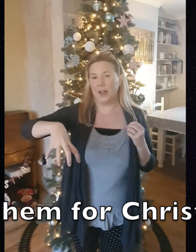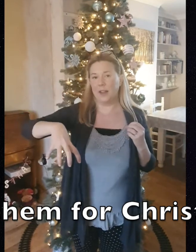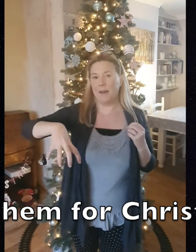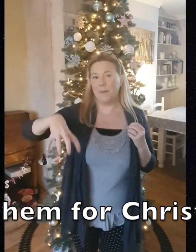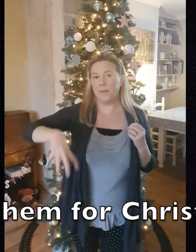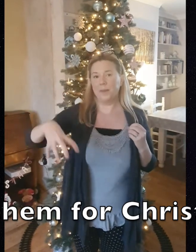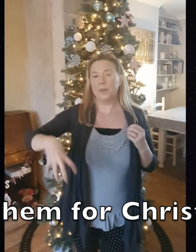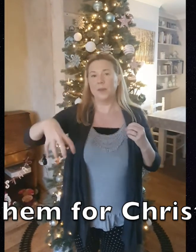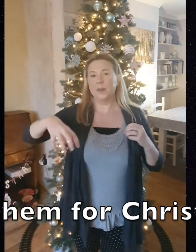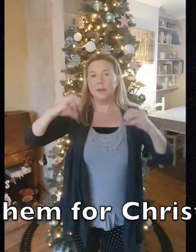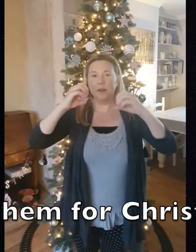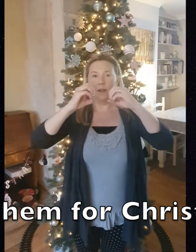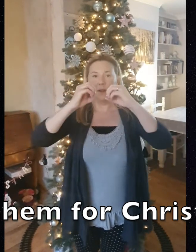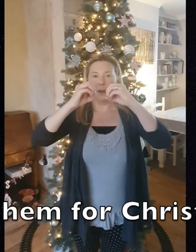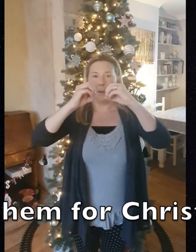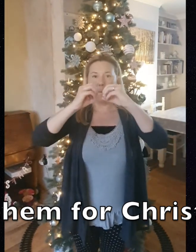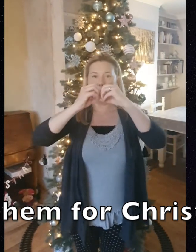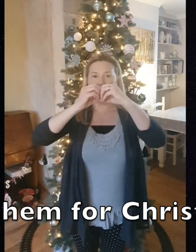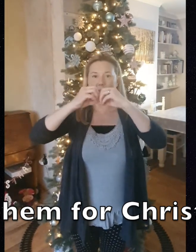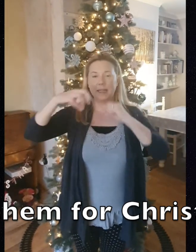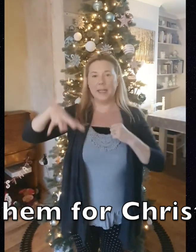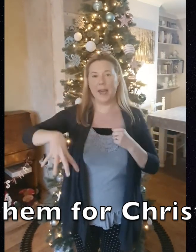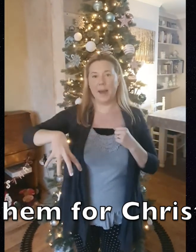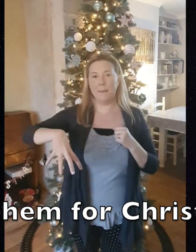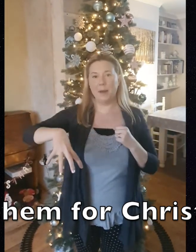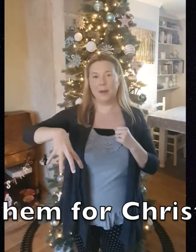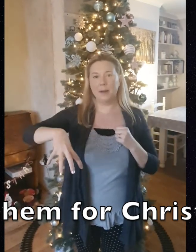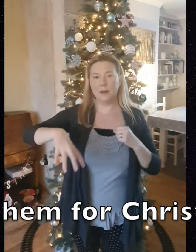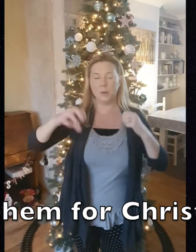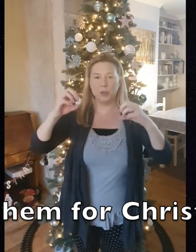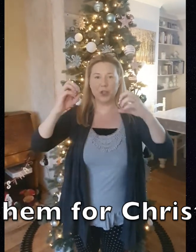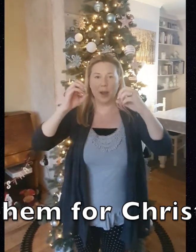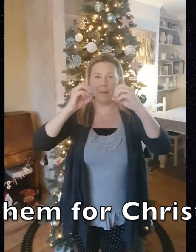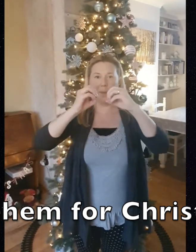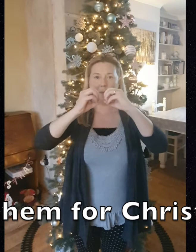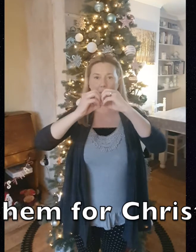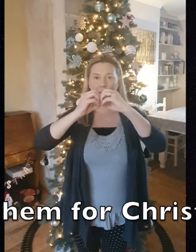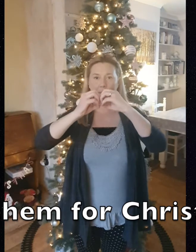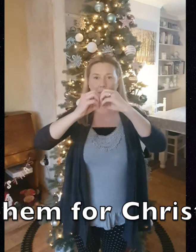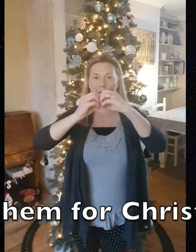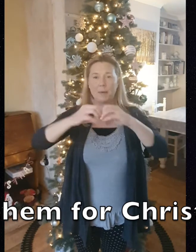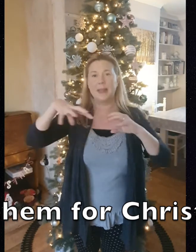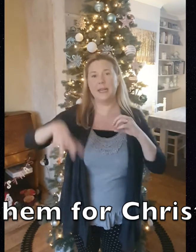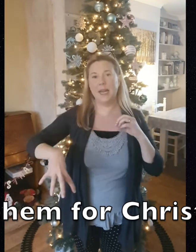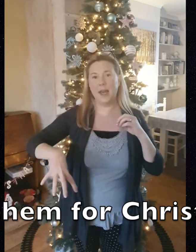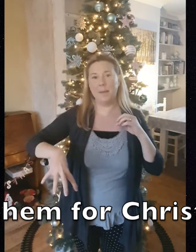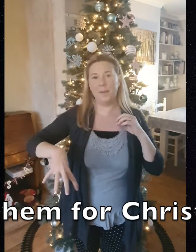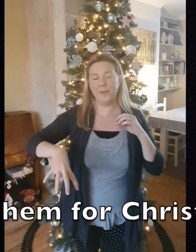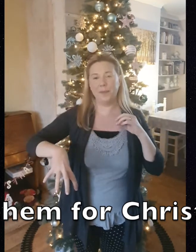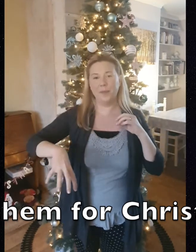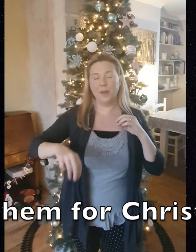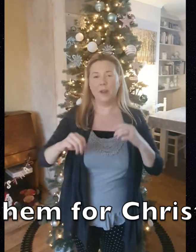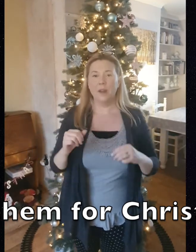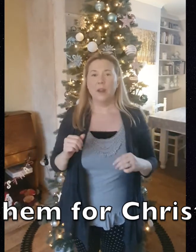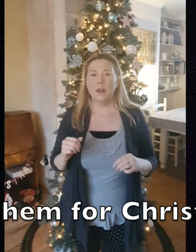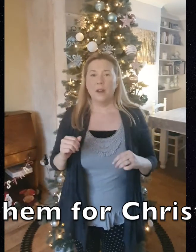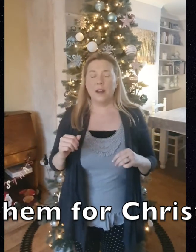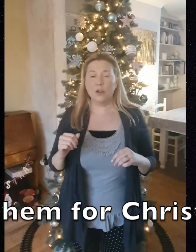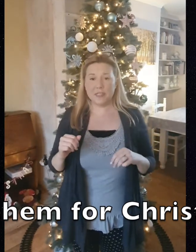that. So Bethlehem, one more time, Bethlehem. Now Christmas